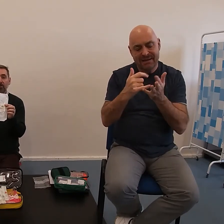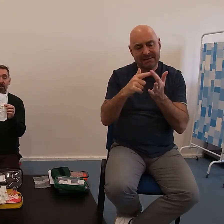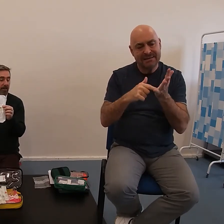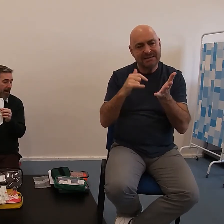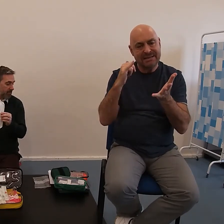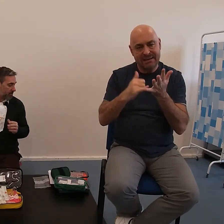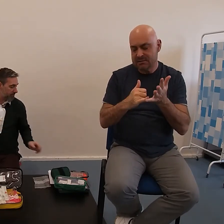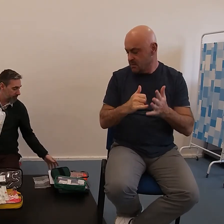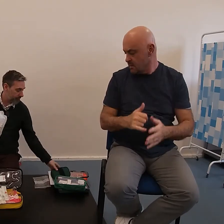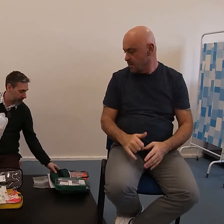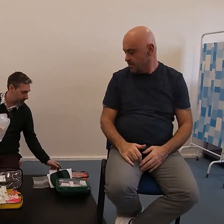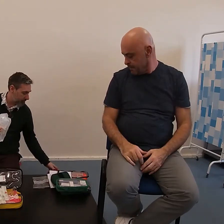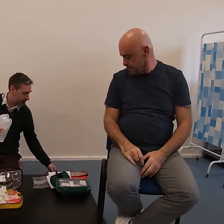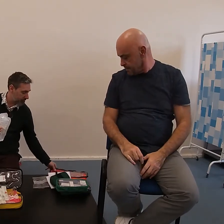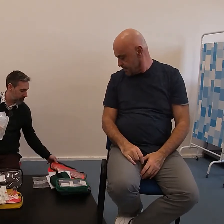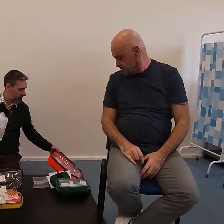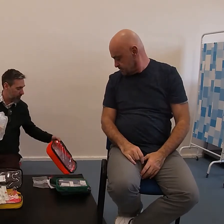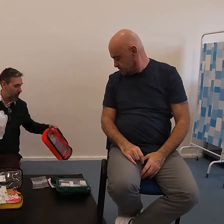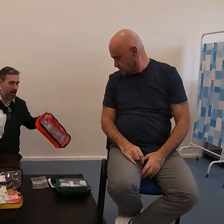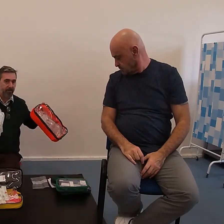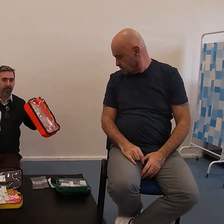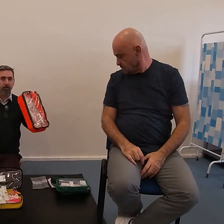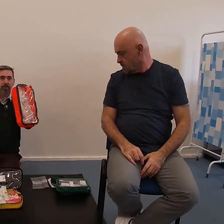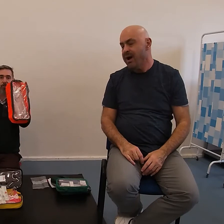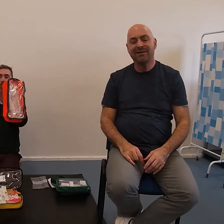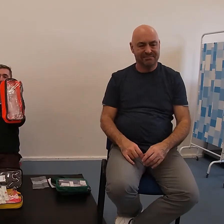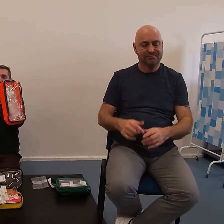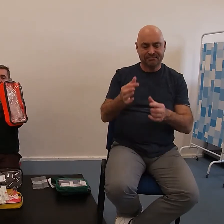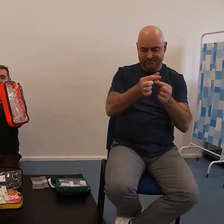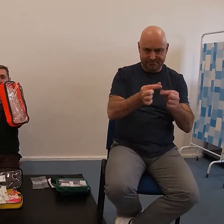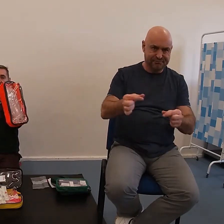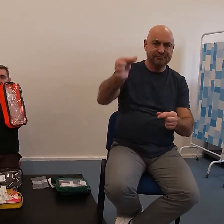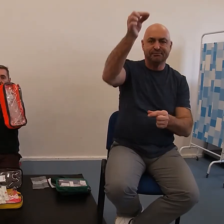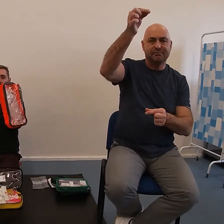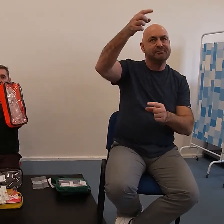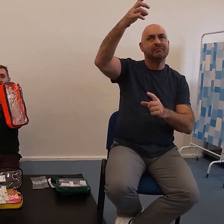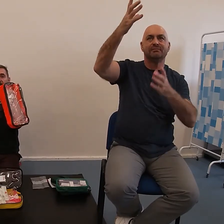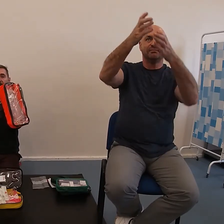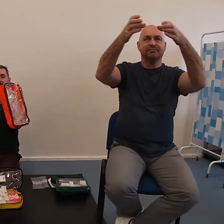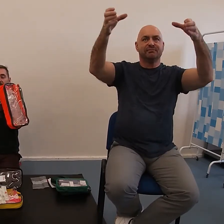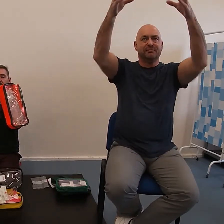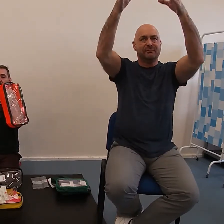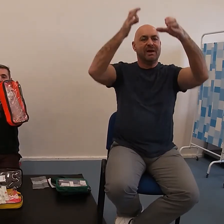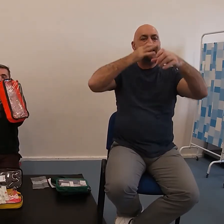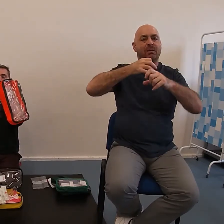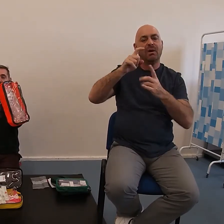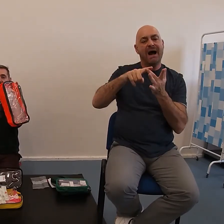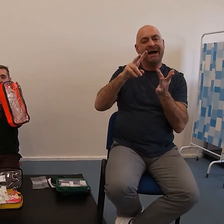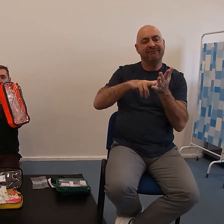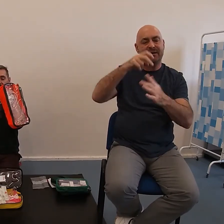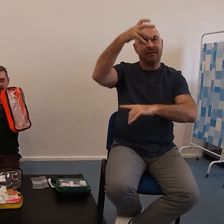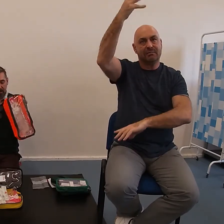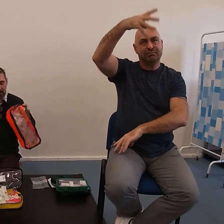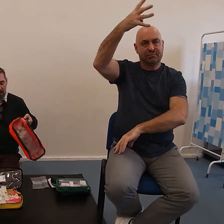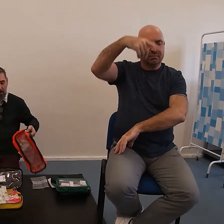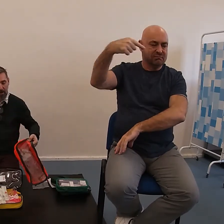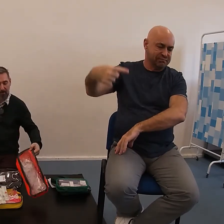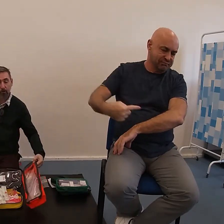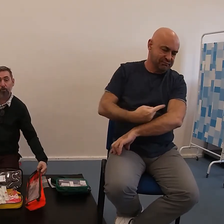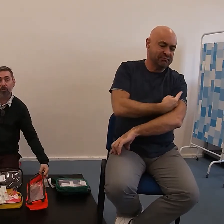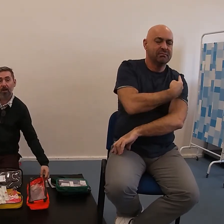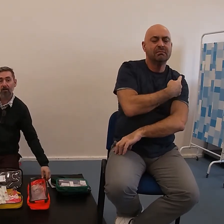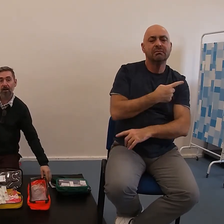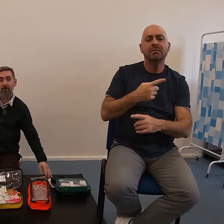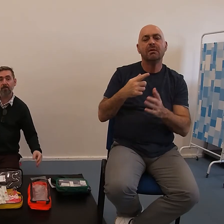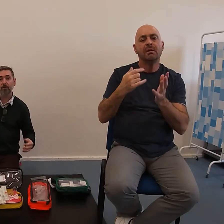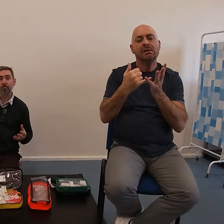they're used to connect your IV fluids to a patient. So we provide two types of fluids. We have